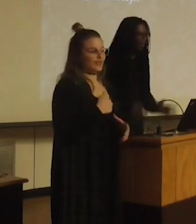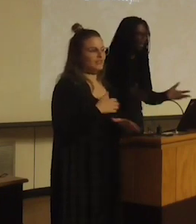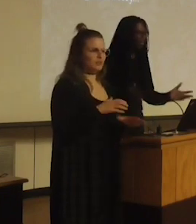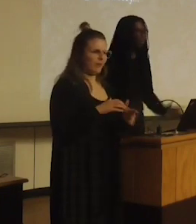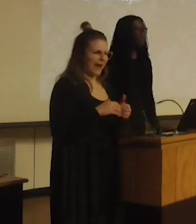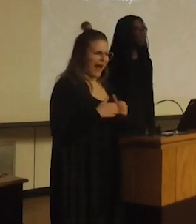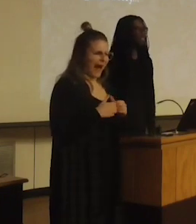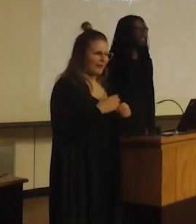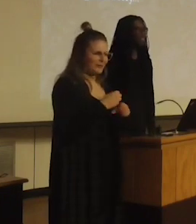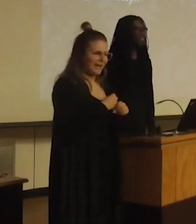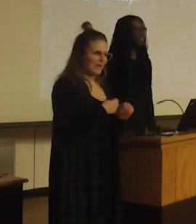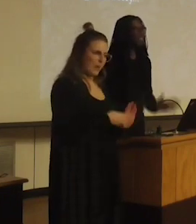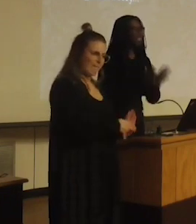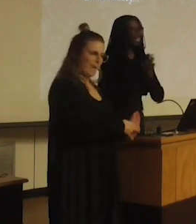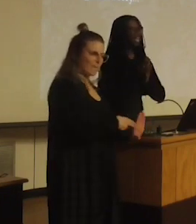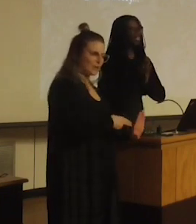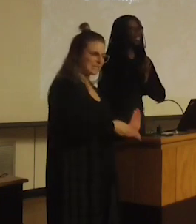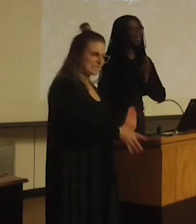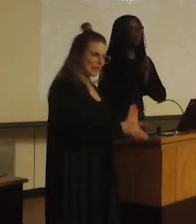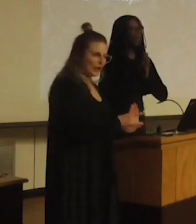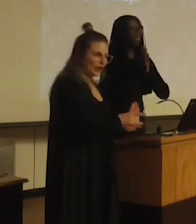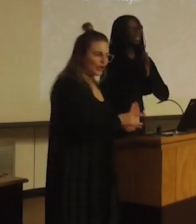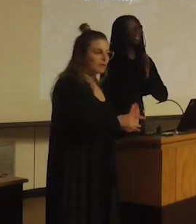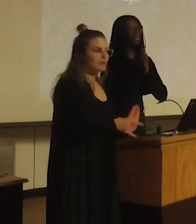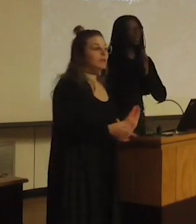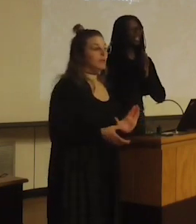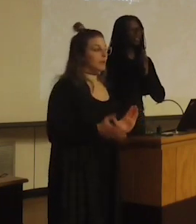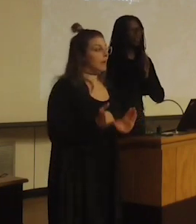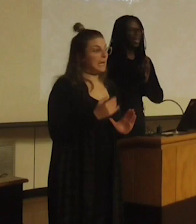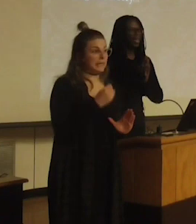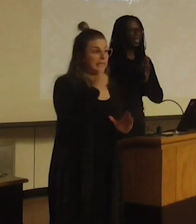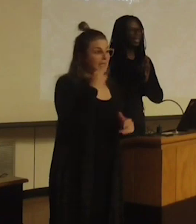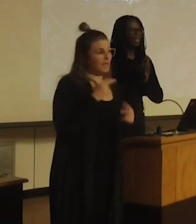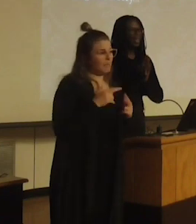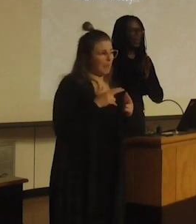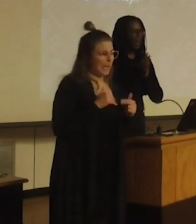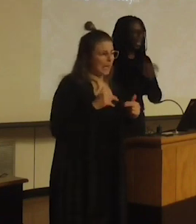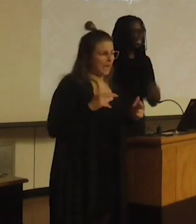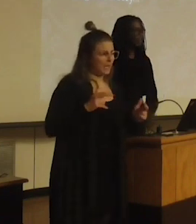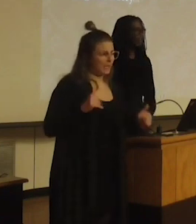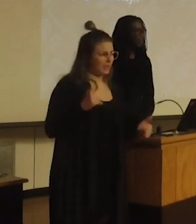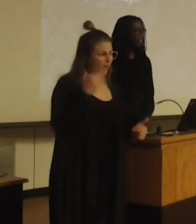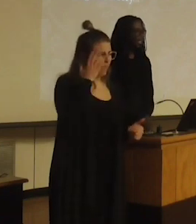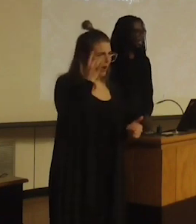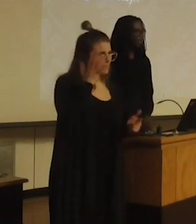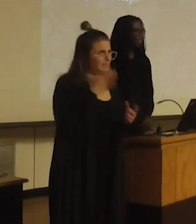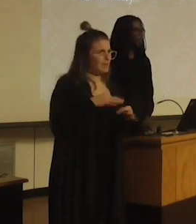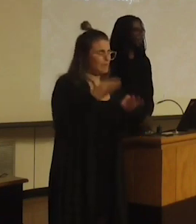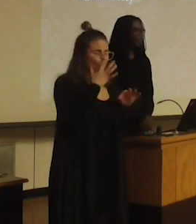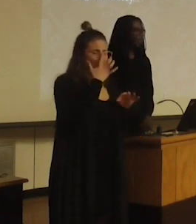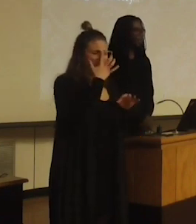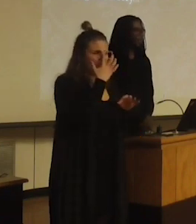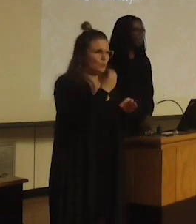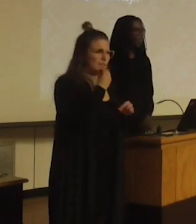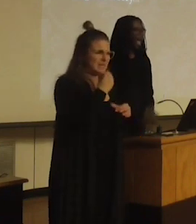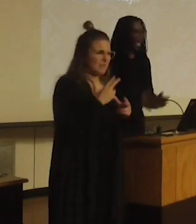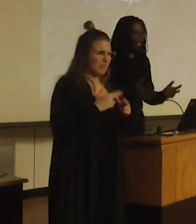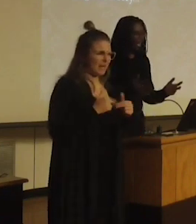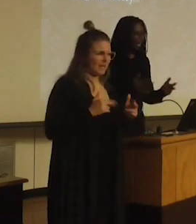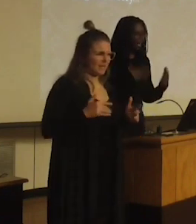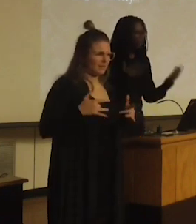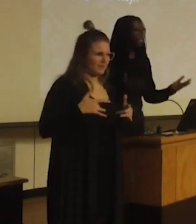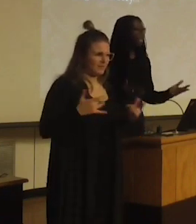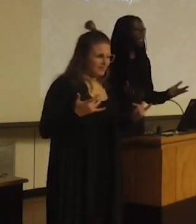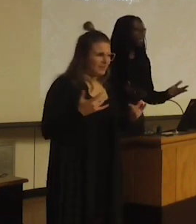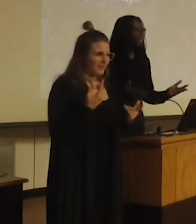And so how do you get your bumper sticker? Once again, by eating a piece of bacon. Why is it important to eat a piece of bacon?